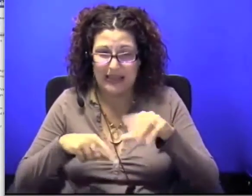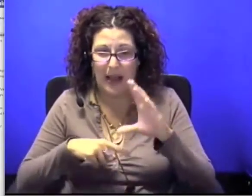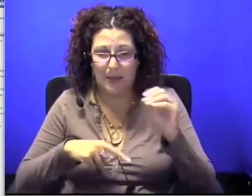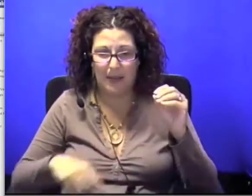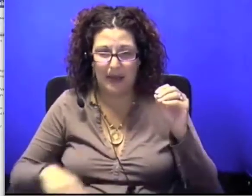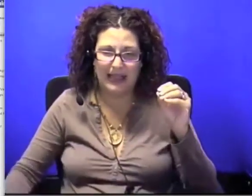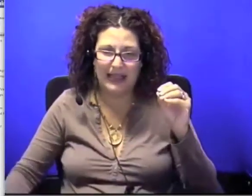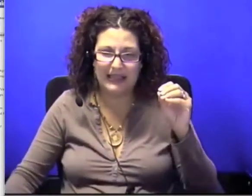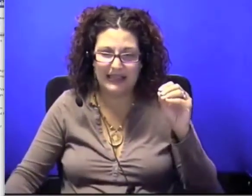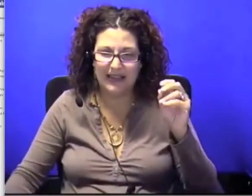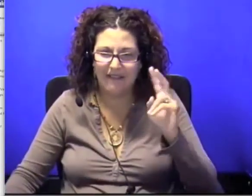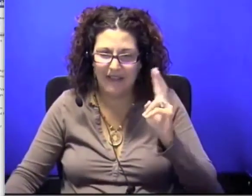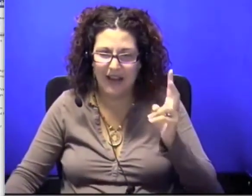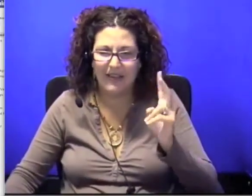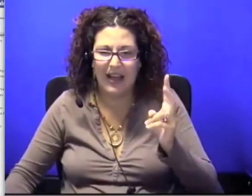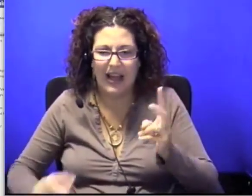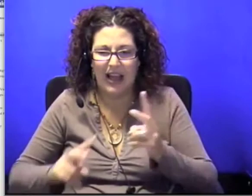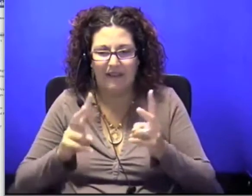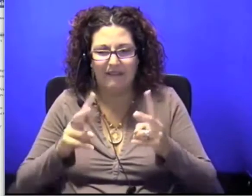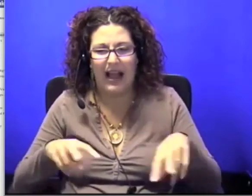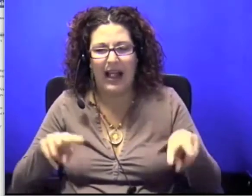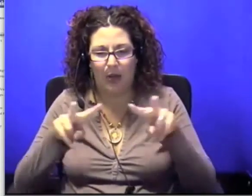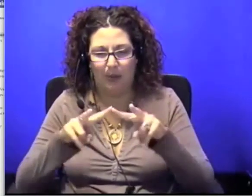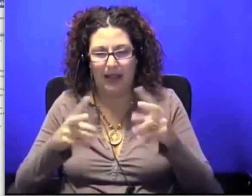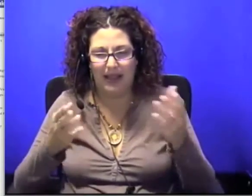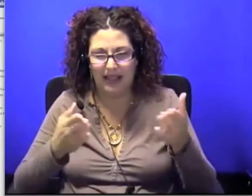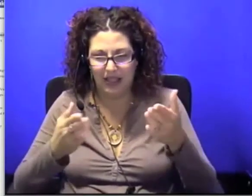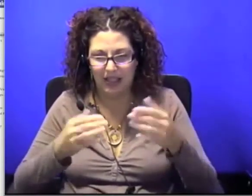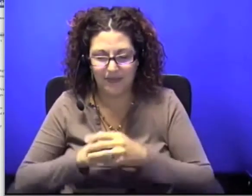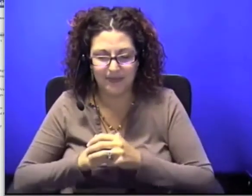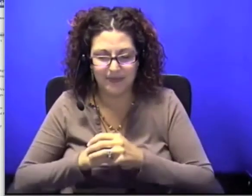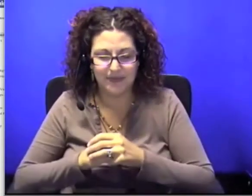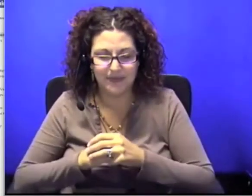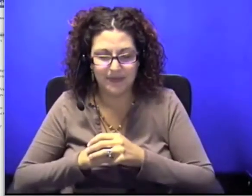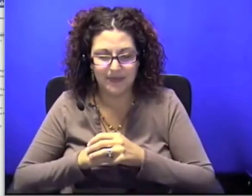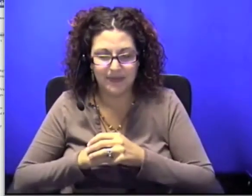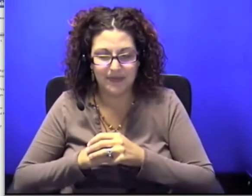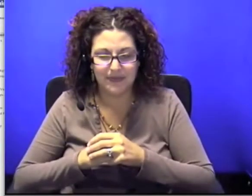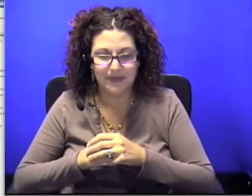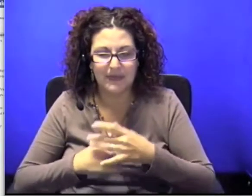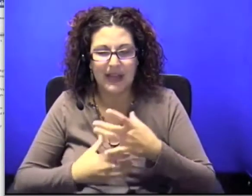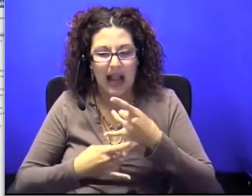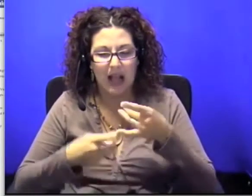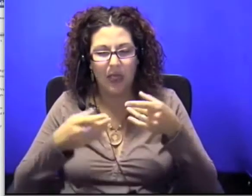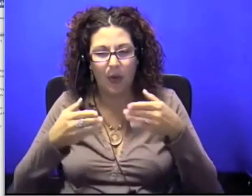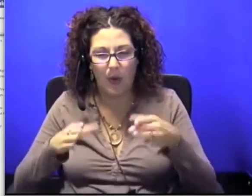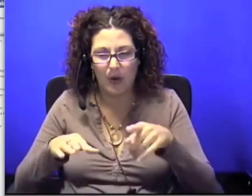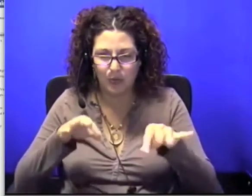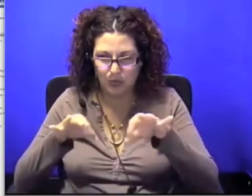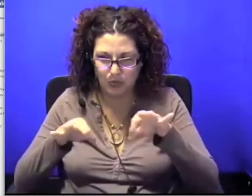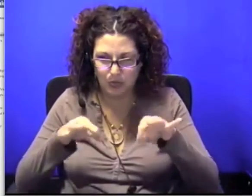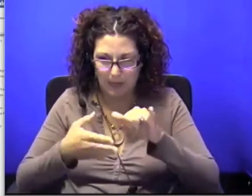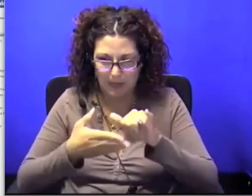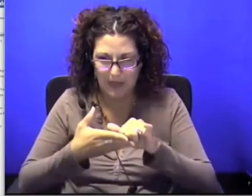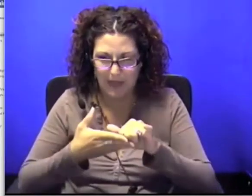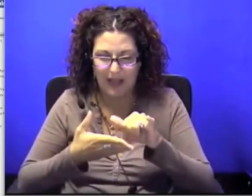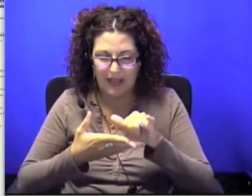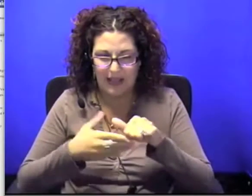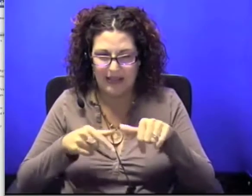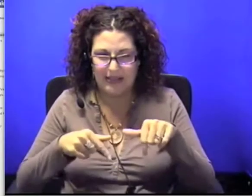expertise in this company is very valuable to everybody here. I like the way that you described that.